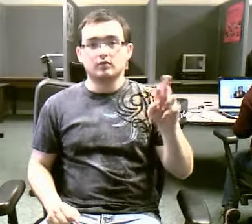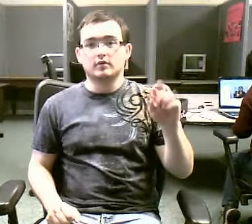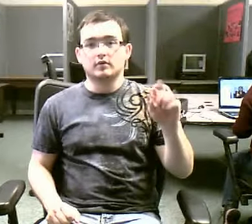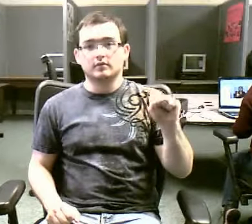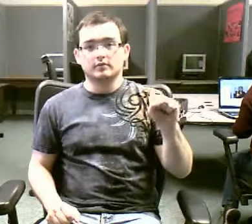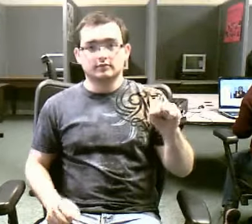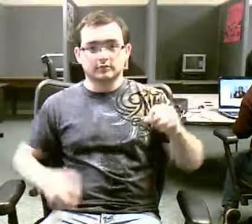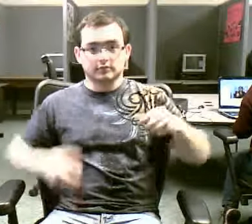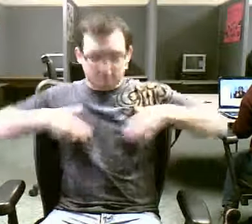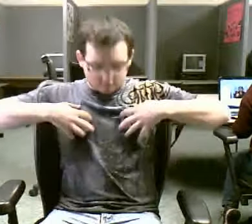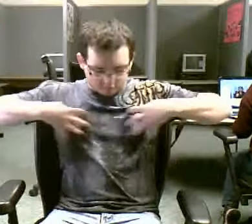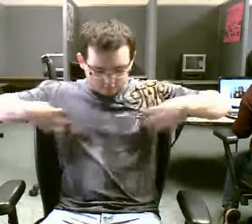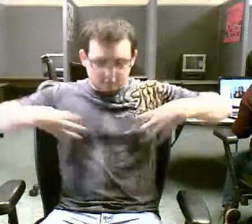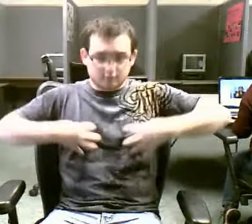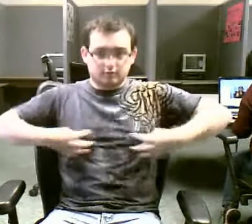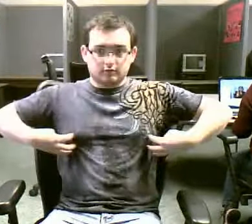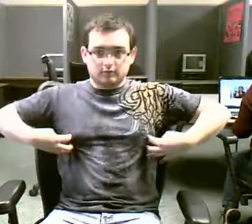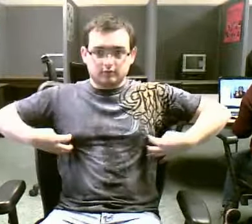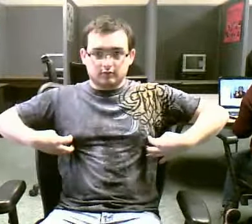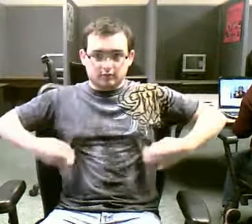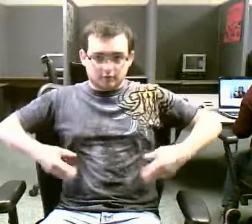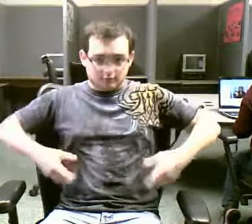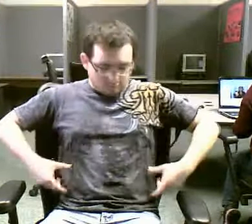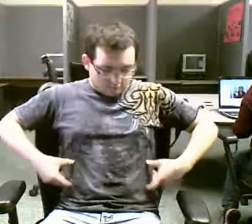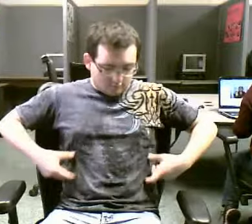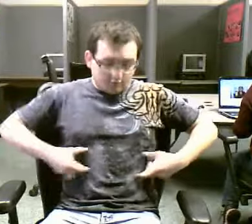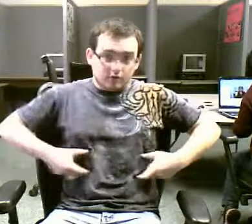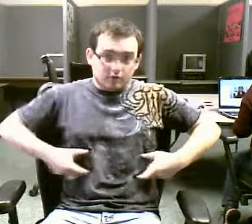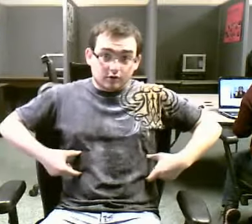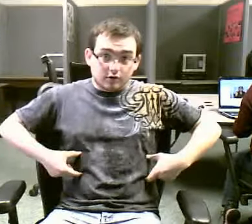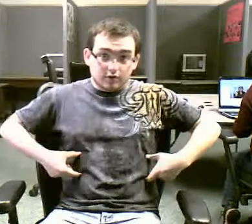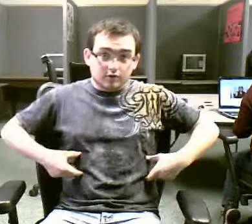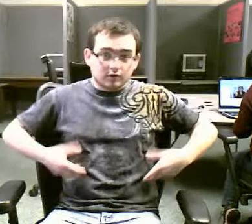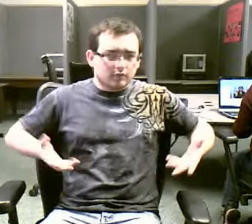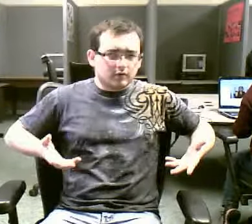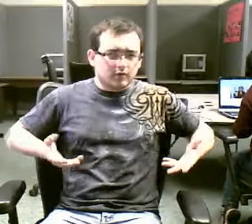2. False ribs. 3. Floating ribs.